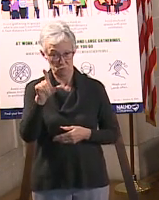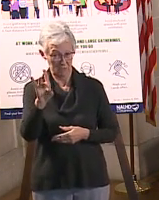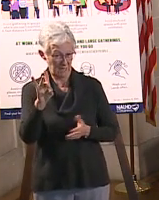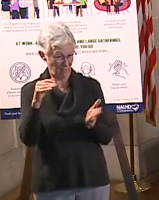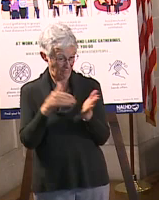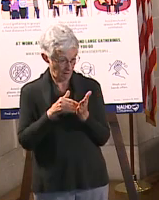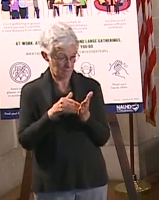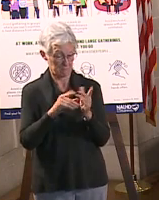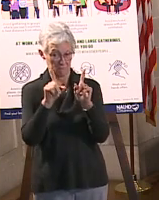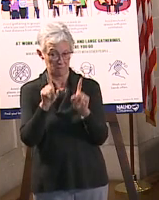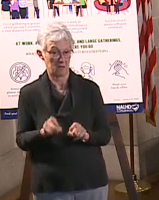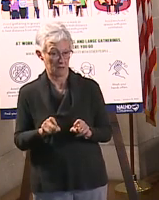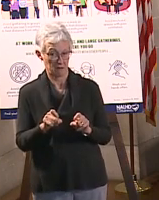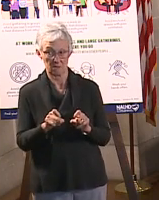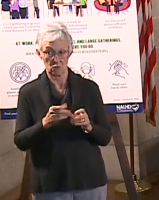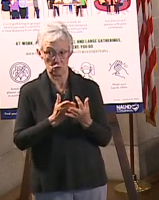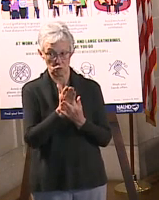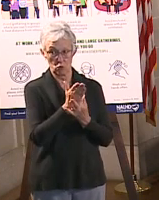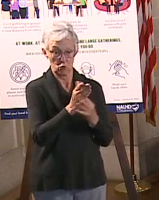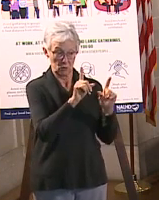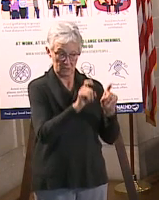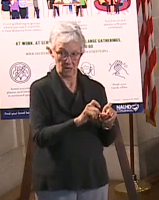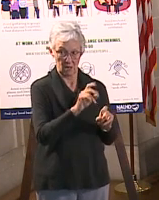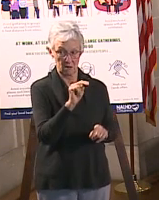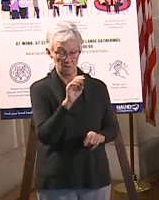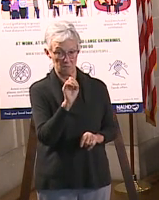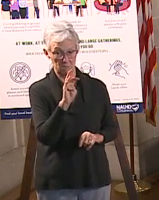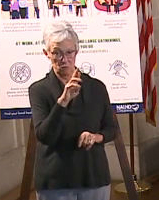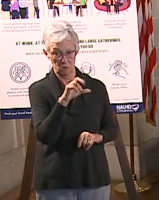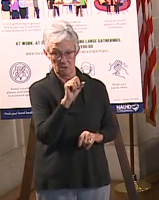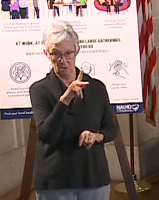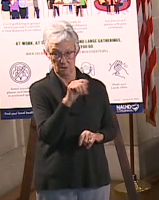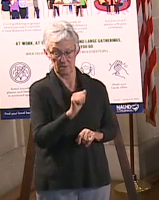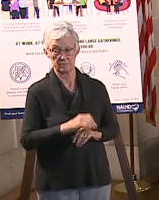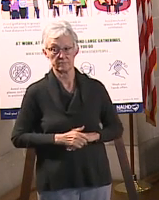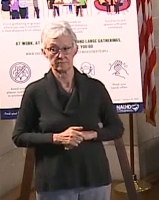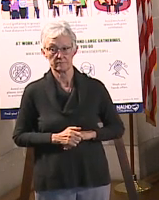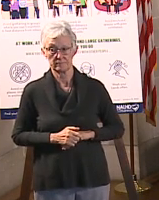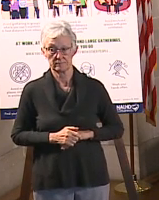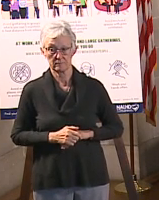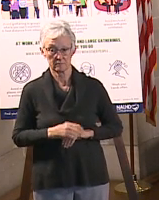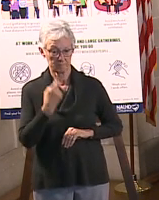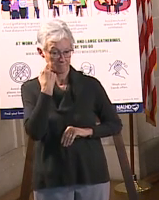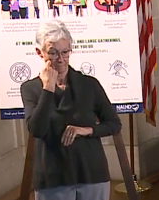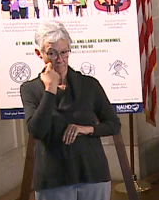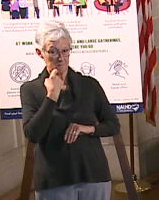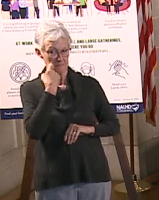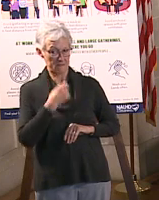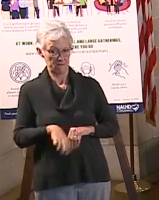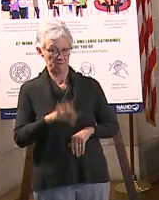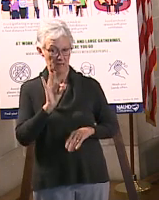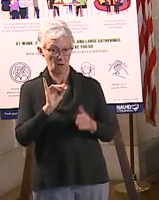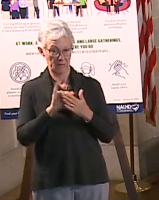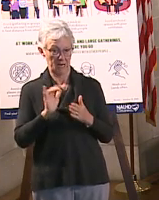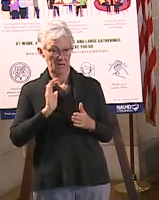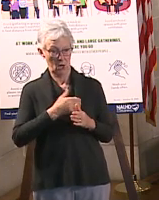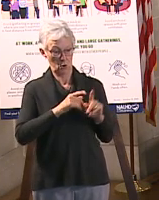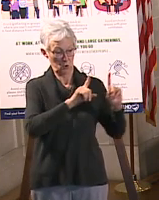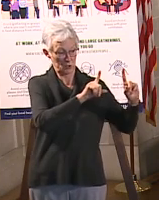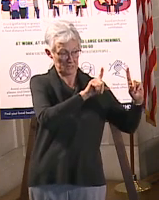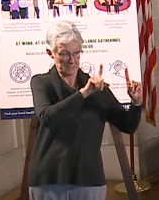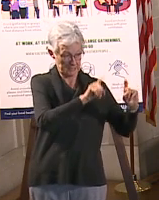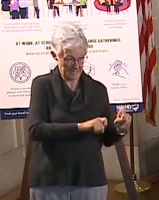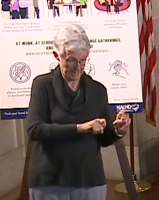So we've delivered a number of tests, and actually right now, we just got our turnaround time for the last 7 days to 24